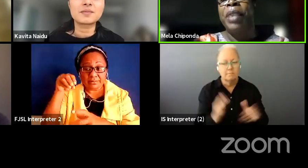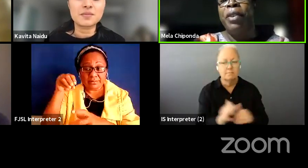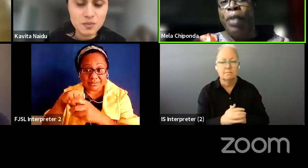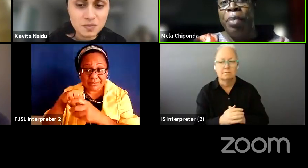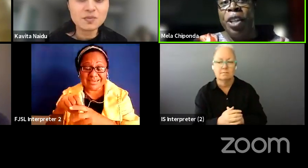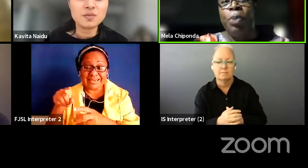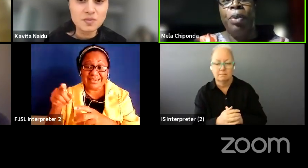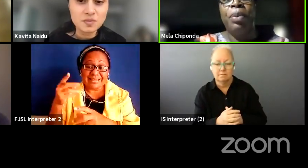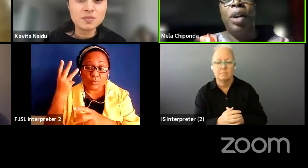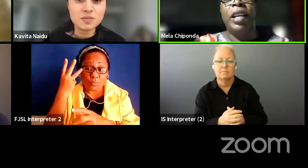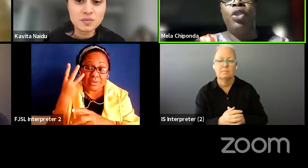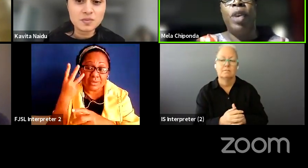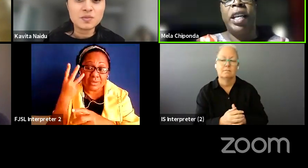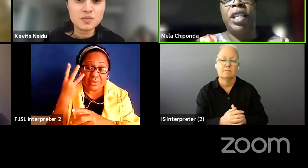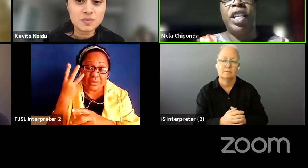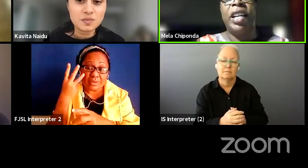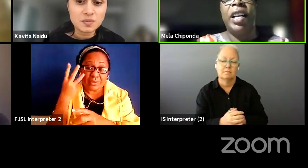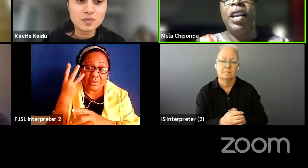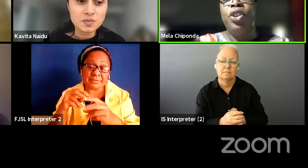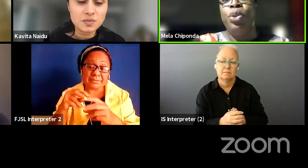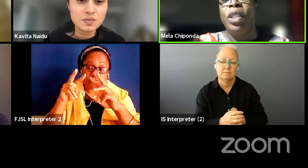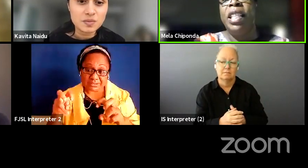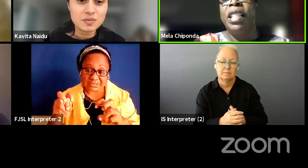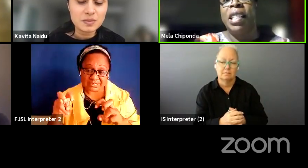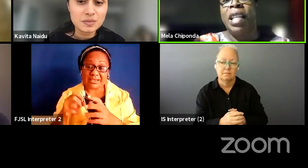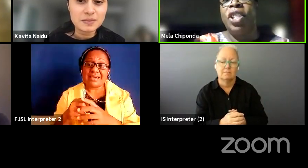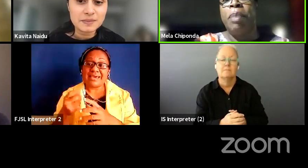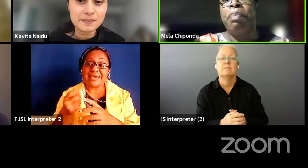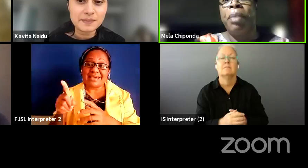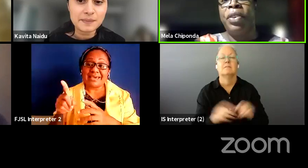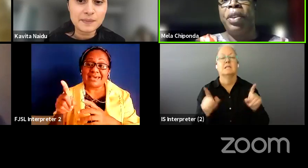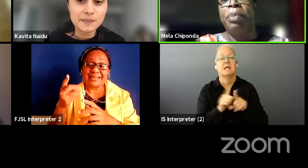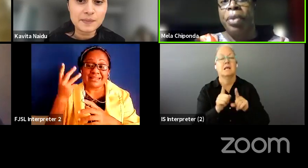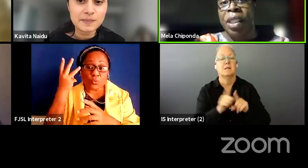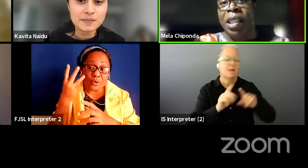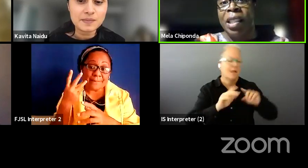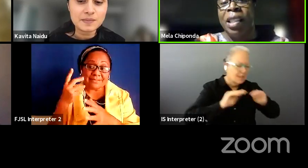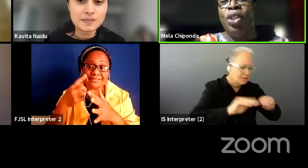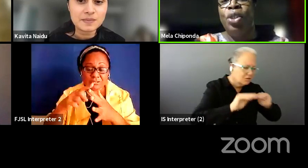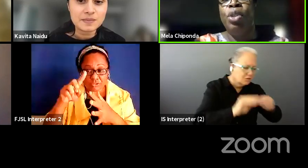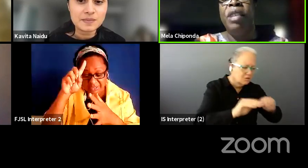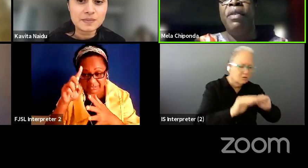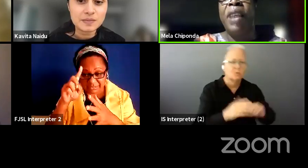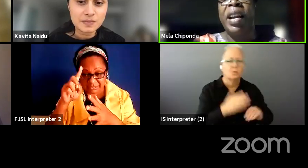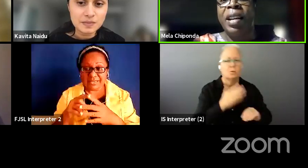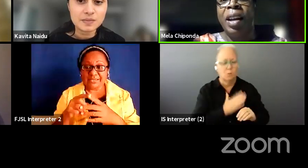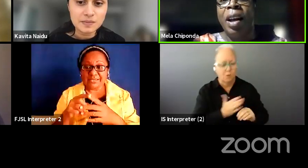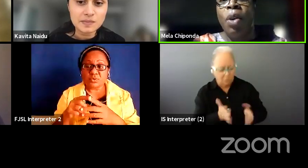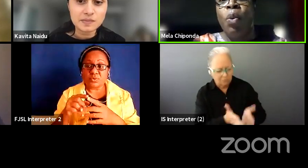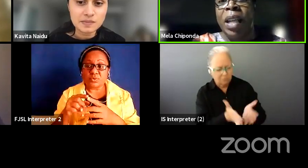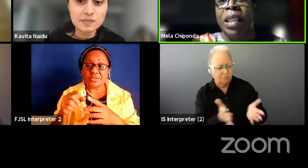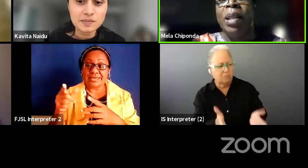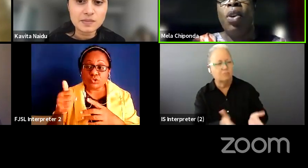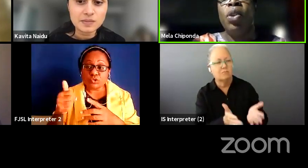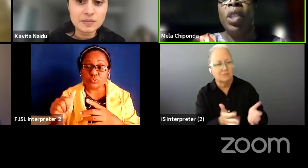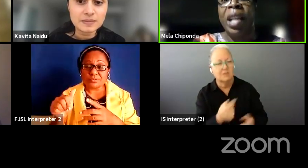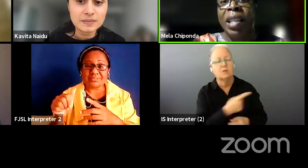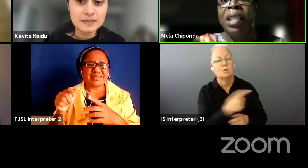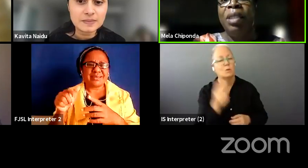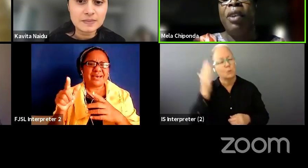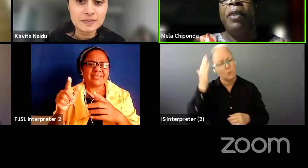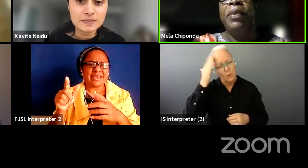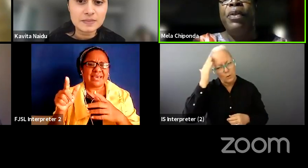research and feminist popular education, using such empowering processes to define what